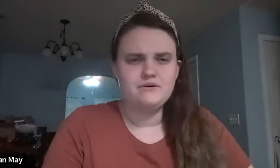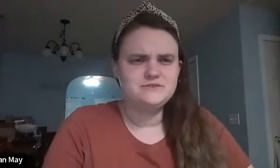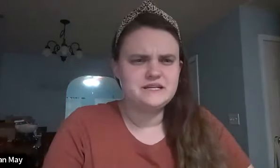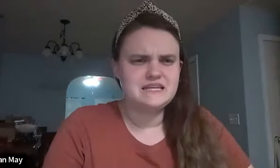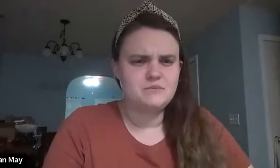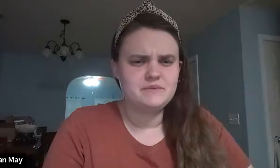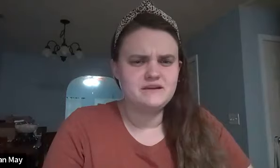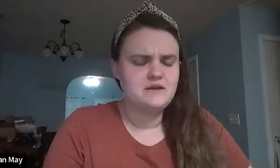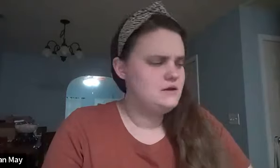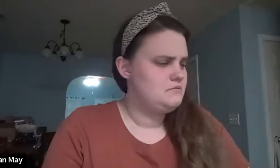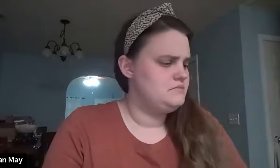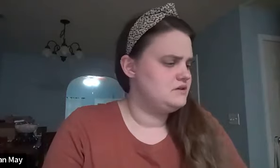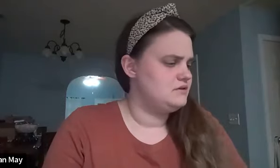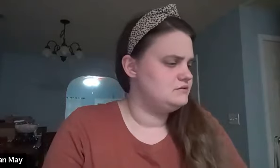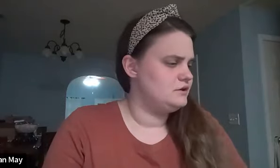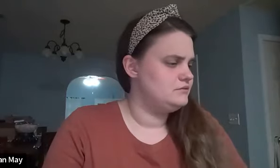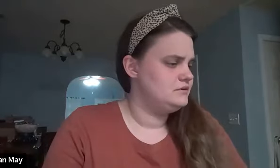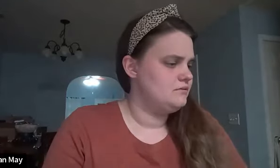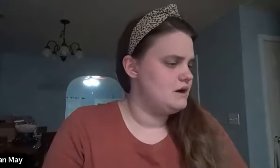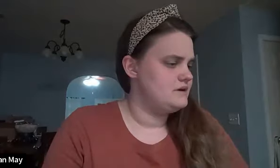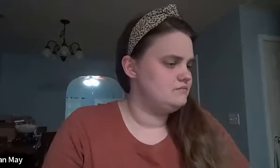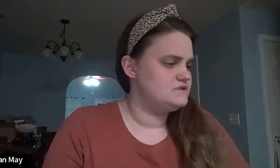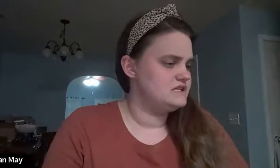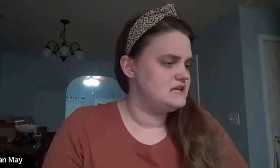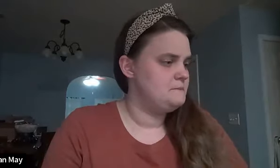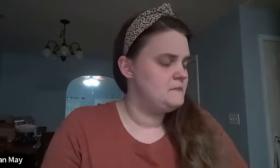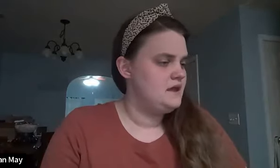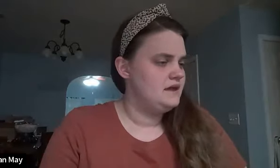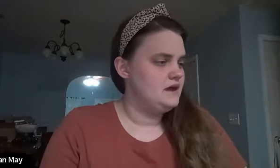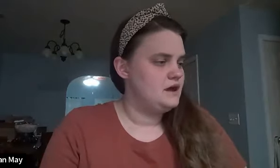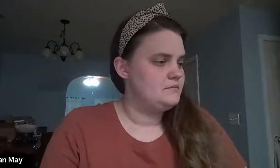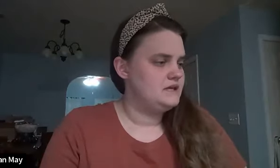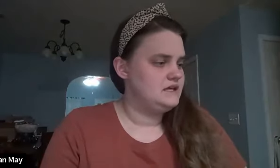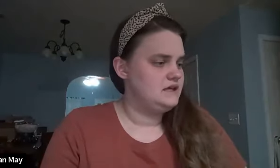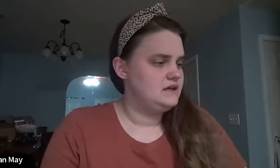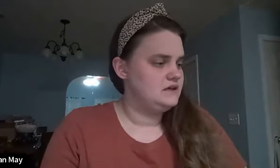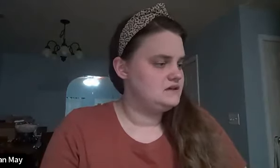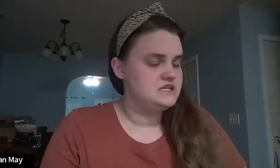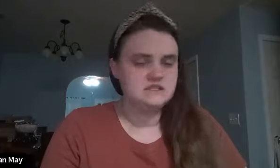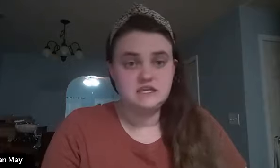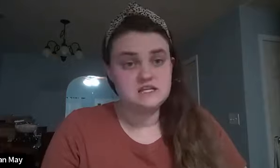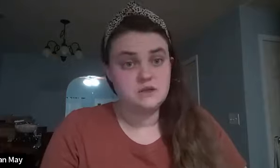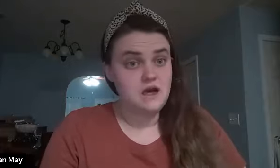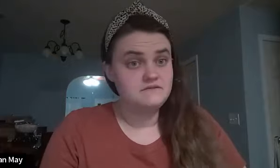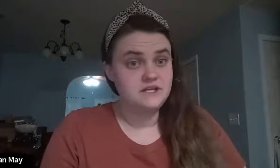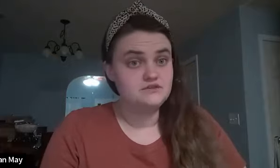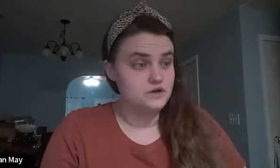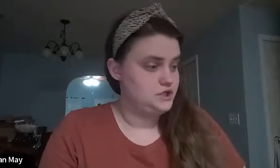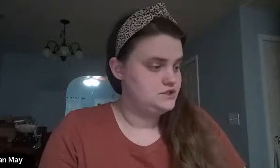always forget his name. Why am I Bill? Oh no. Why I'm losing his name. He has a lot of videos on YouTube